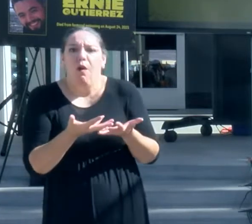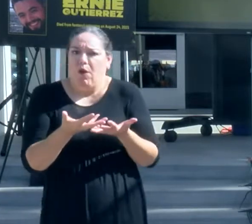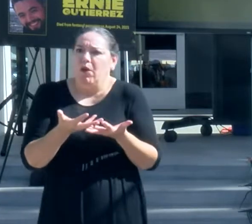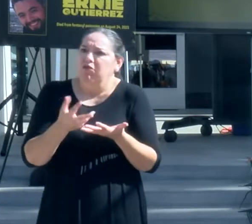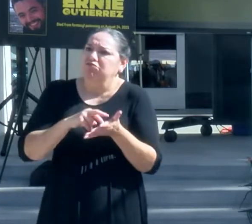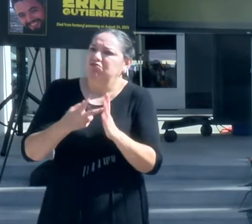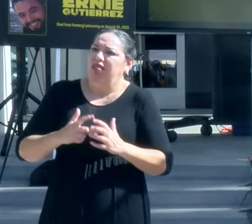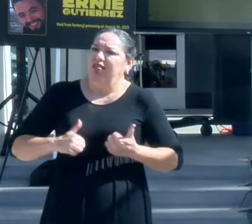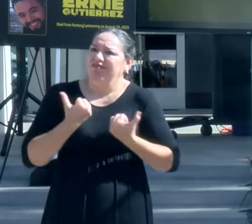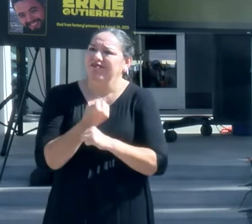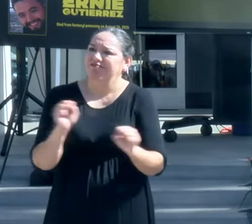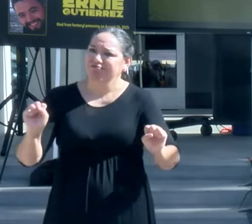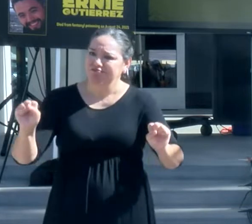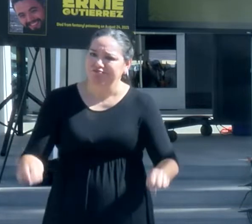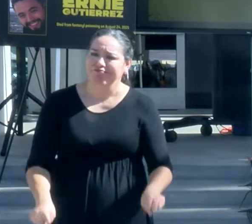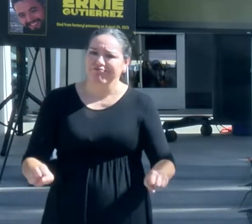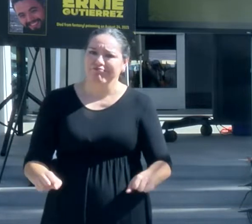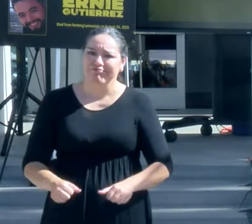lives.